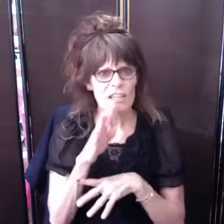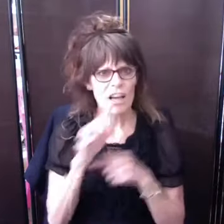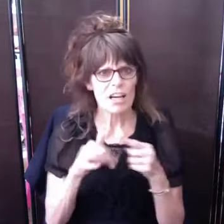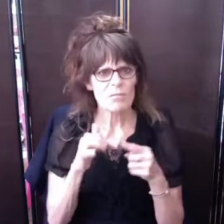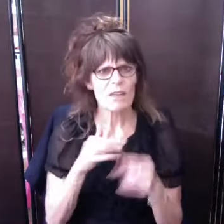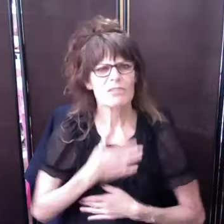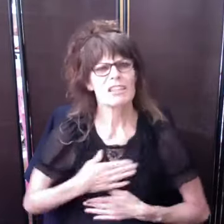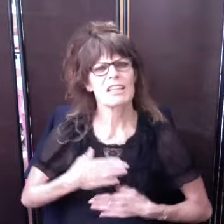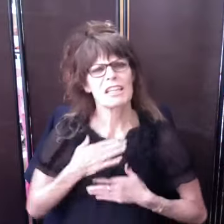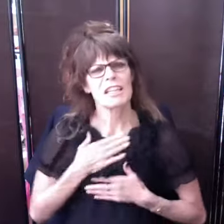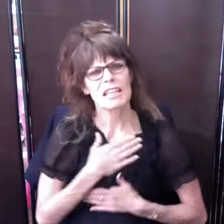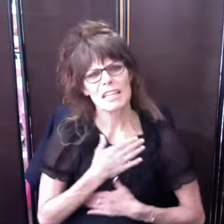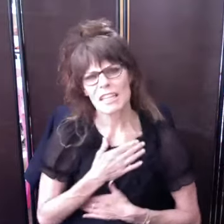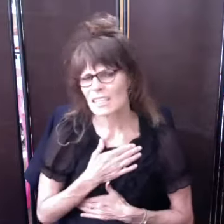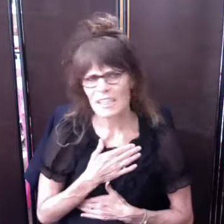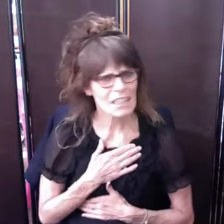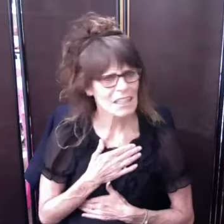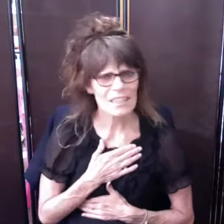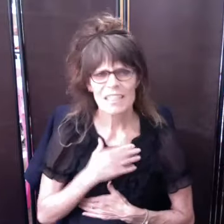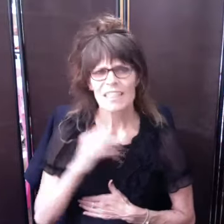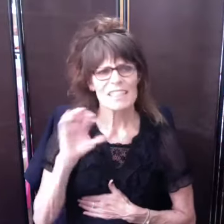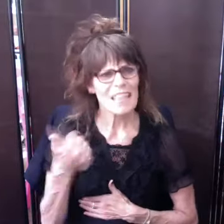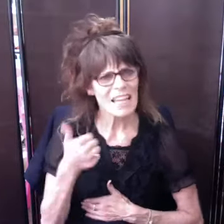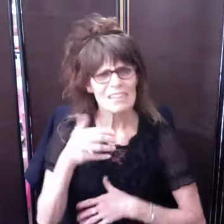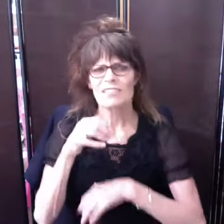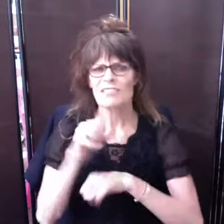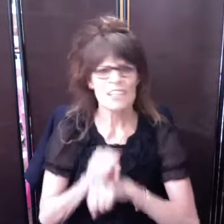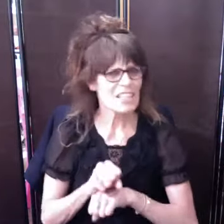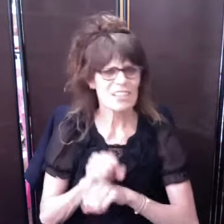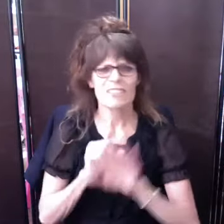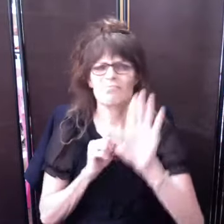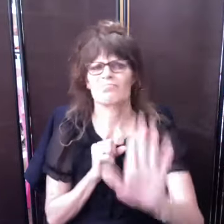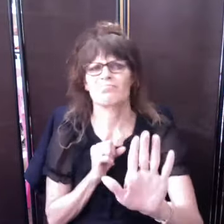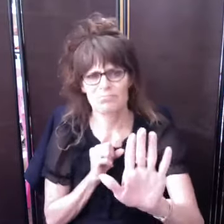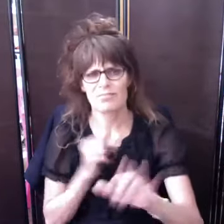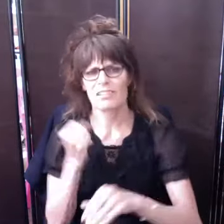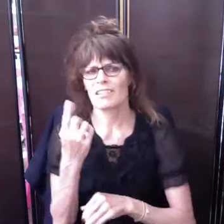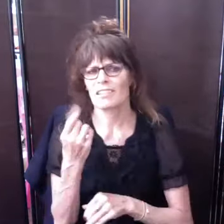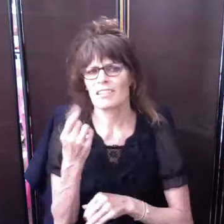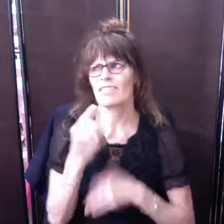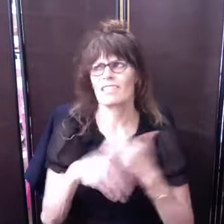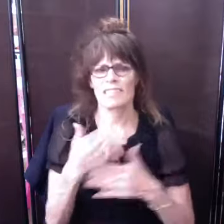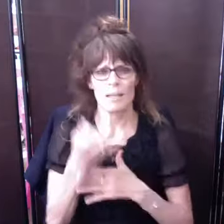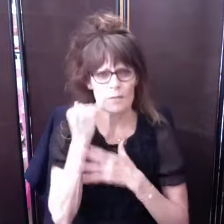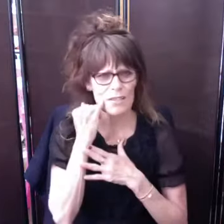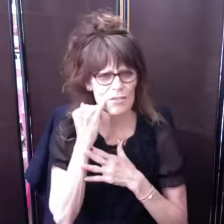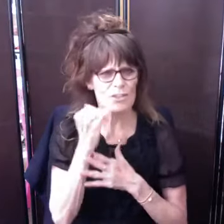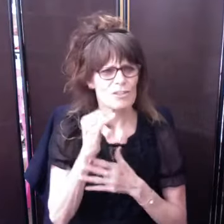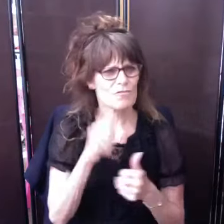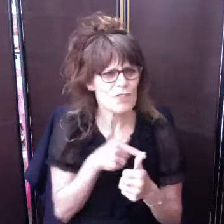bring a 10th tradition or the 11th step. If there's somebody in the first 60 and 90 days of sobriety in the